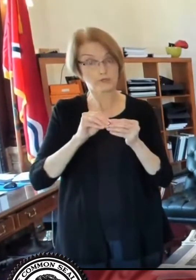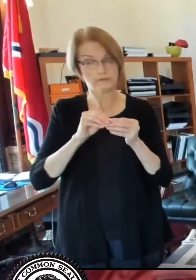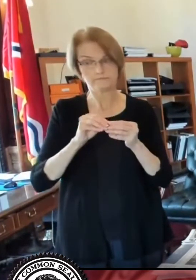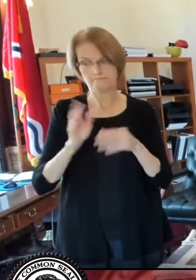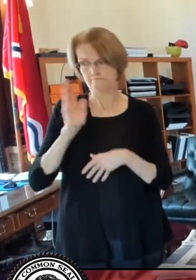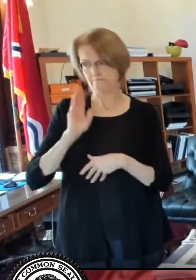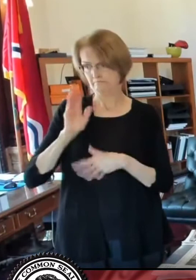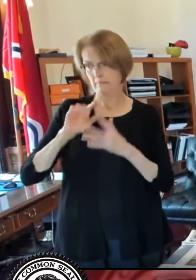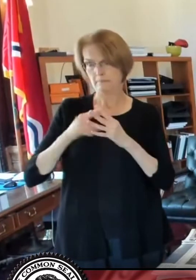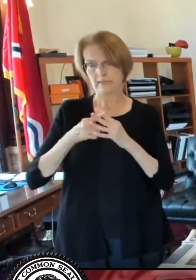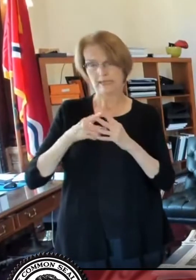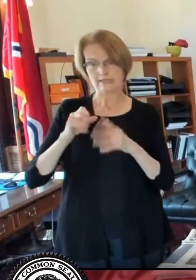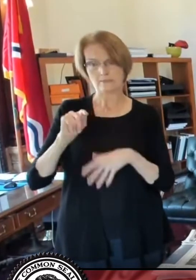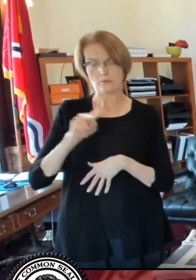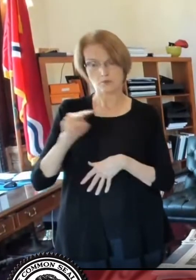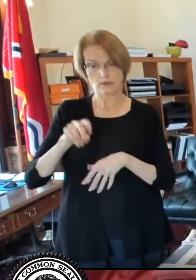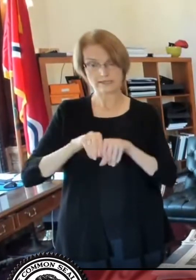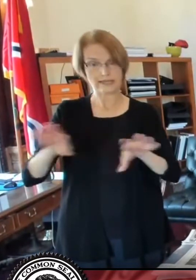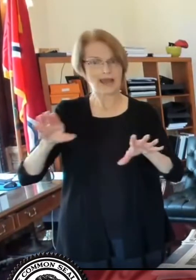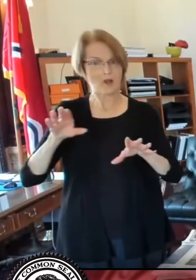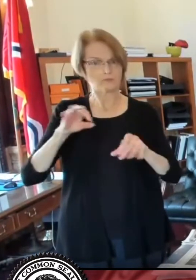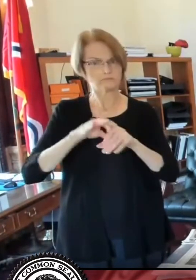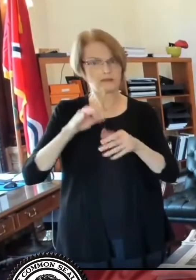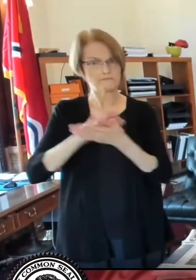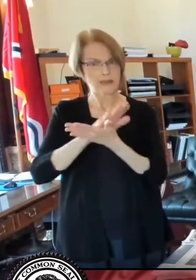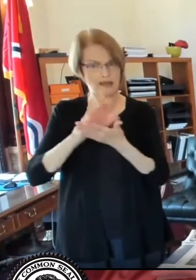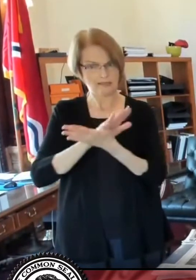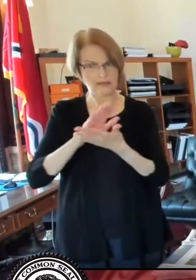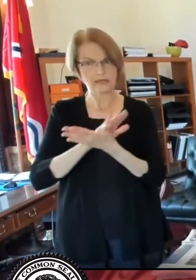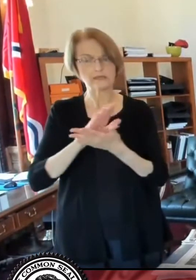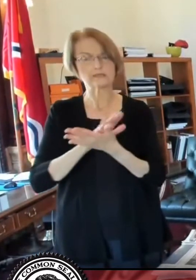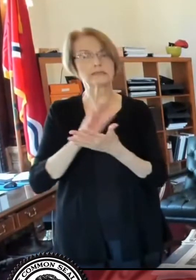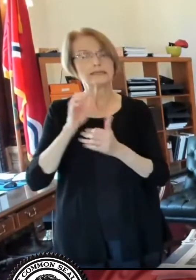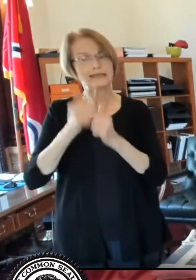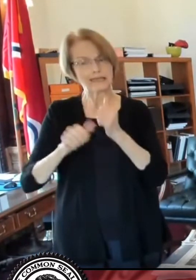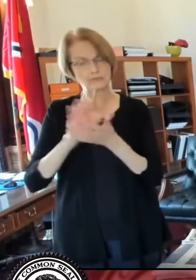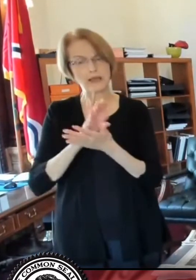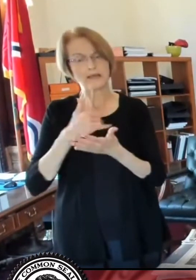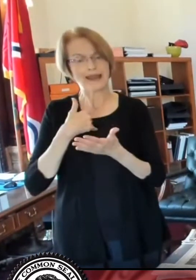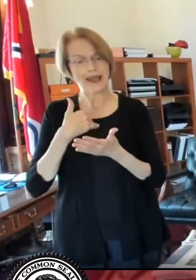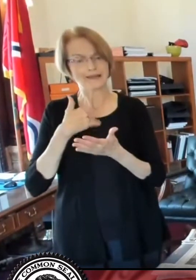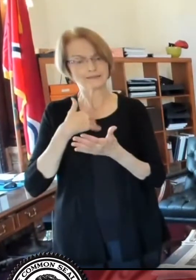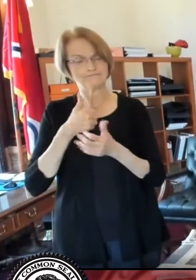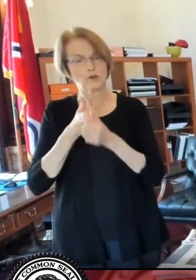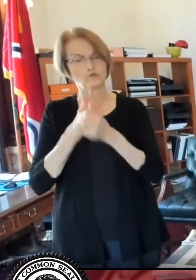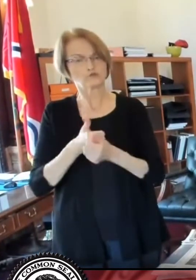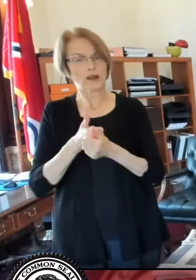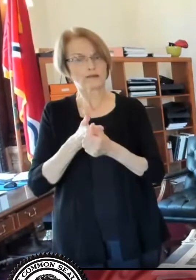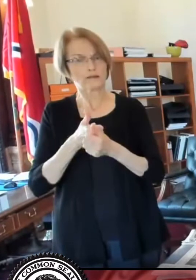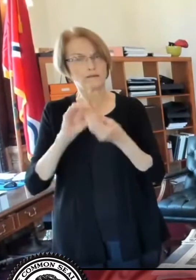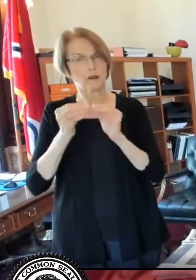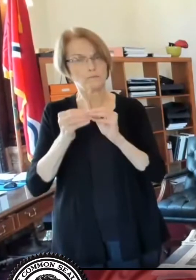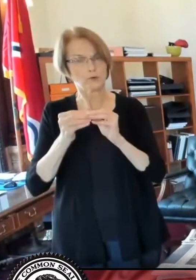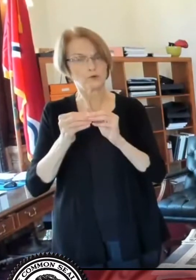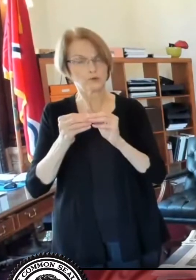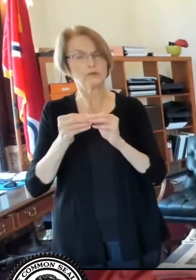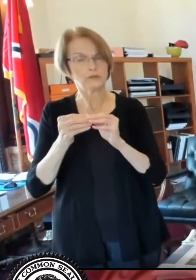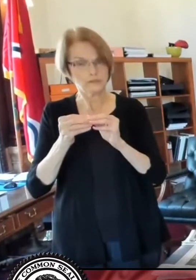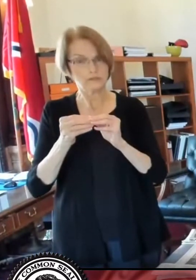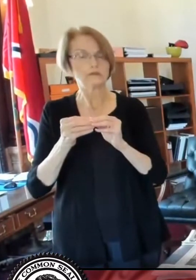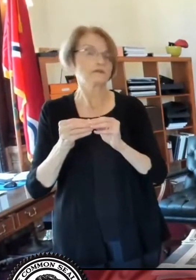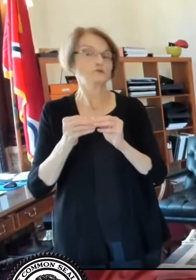on September 22nd. So that's been 10 days ago or so. And so you may